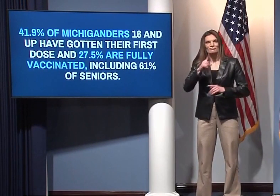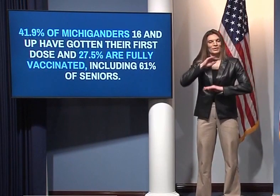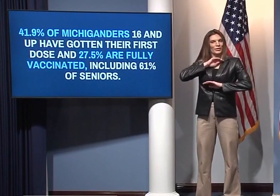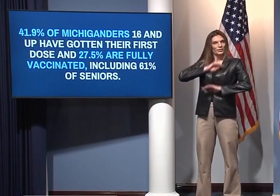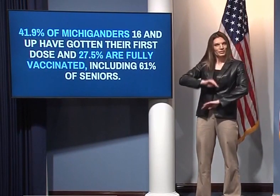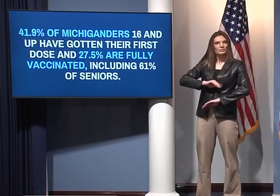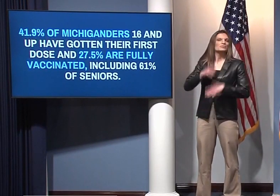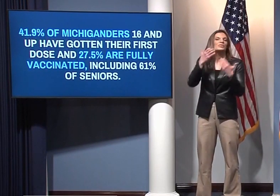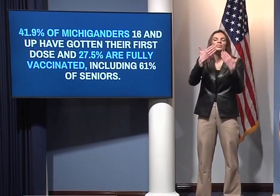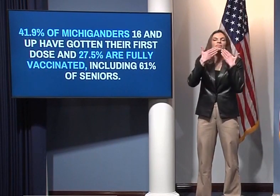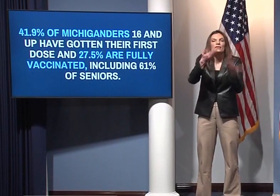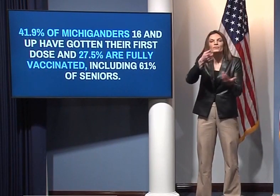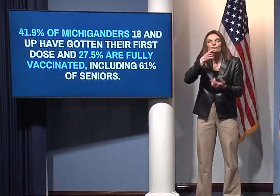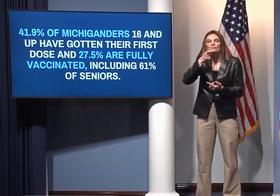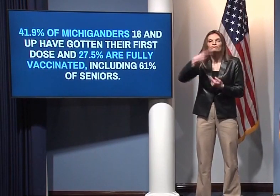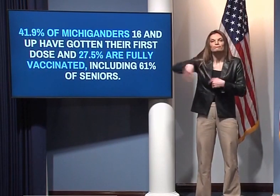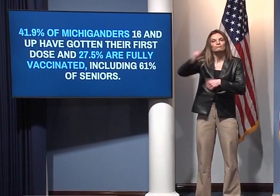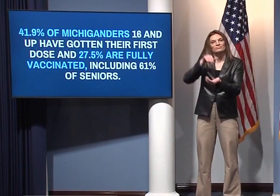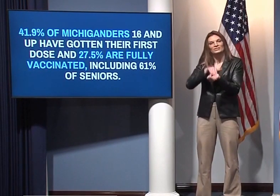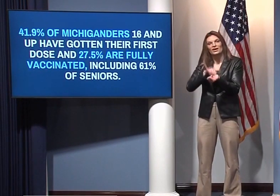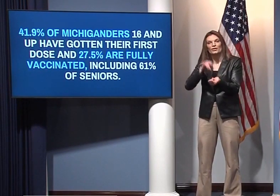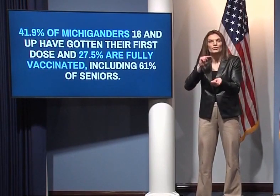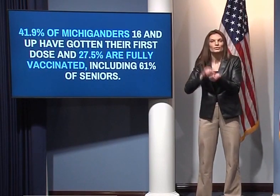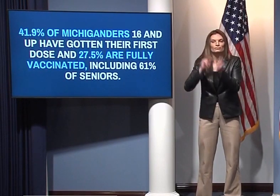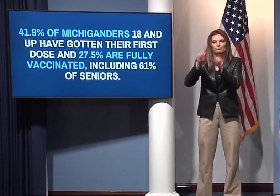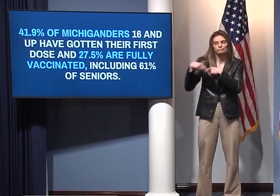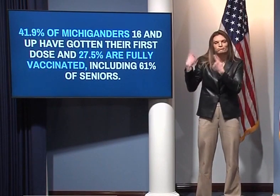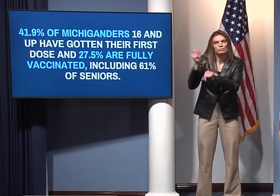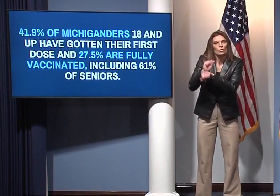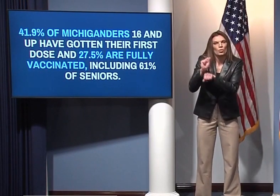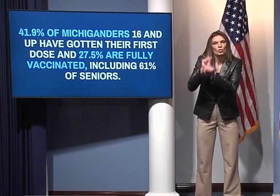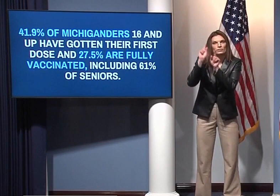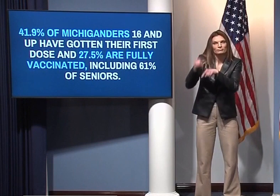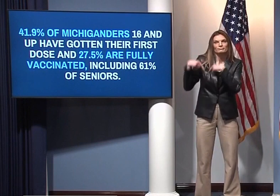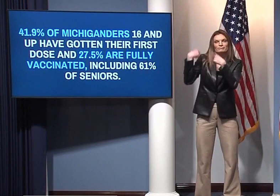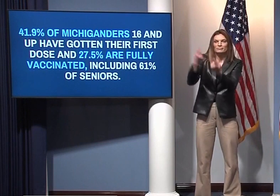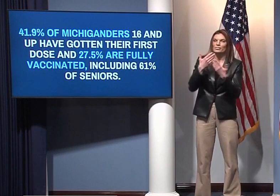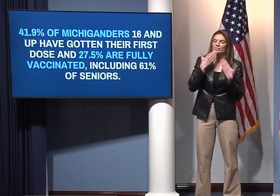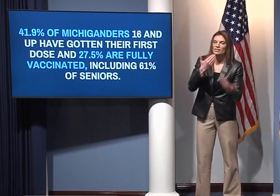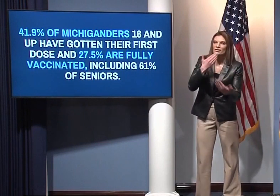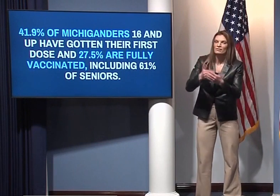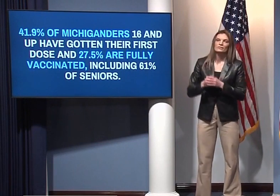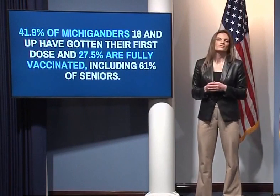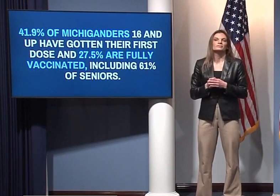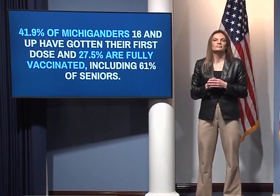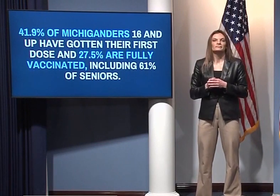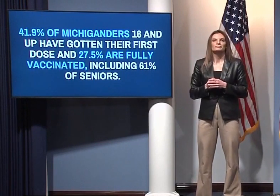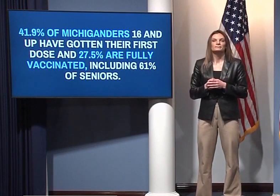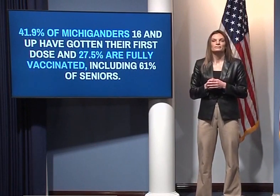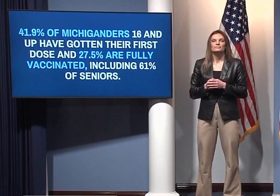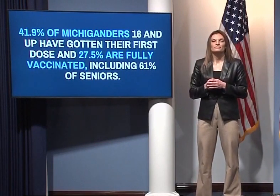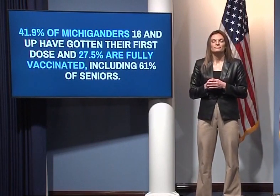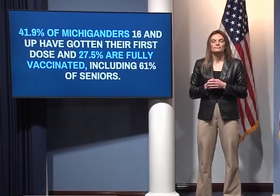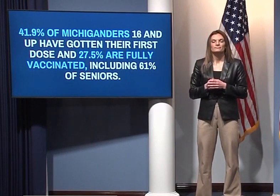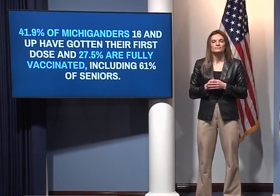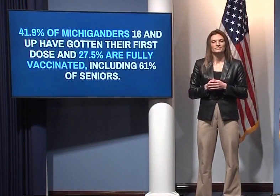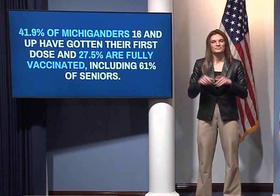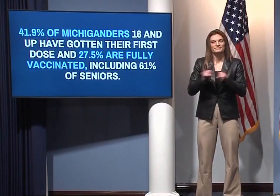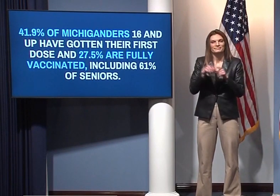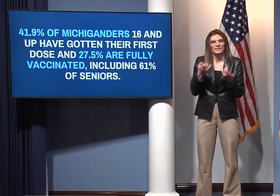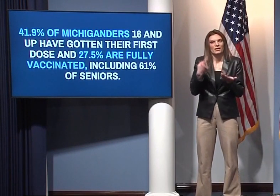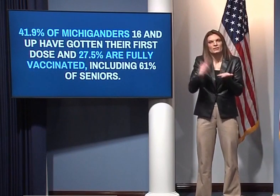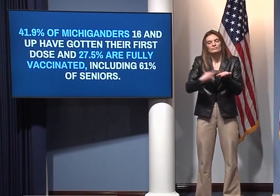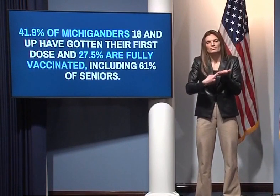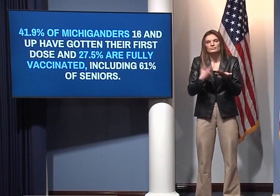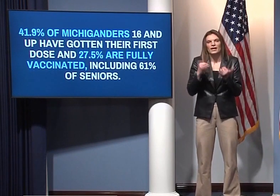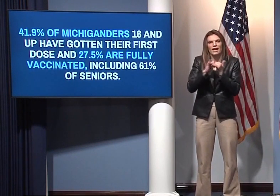the frontline healthcare professionals who are working around the clock to keep our communities safe. Now I'd like to discuss steps